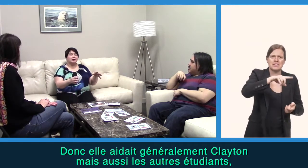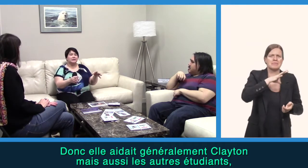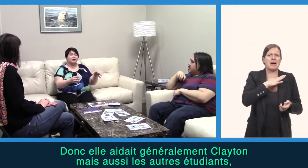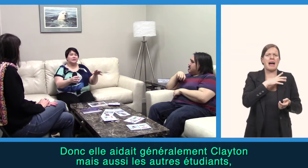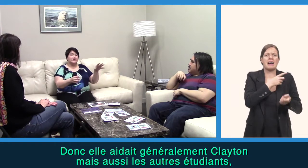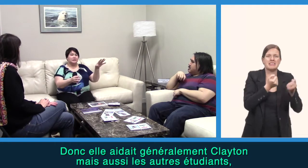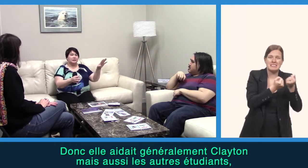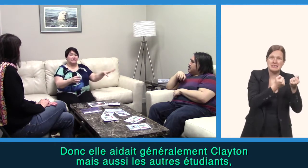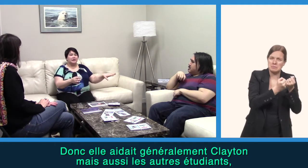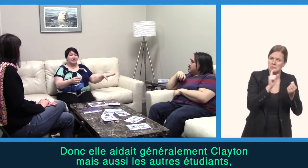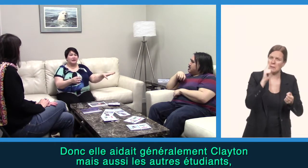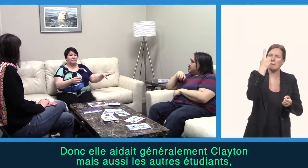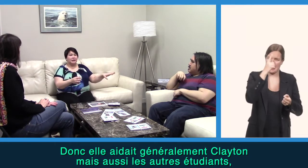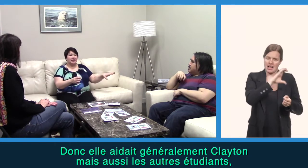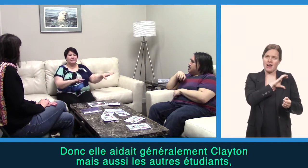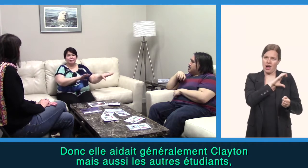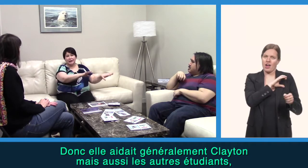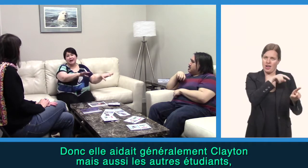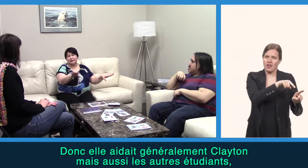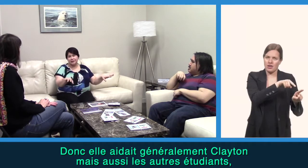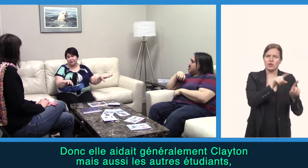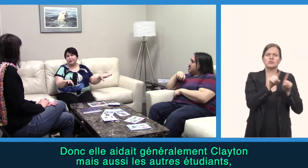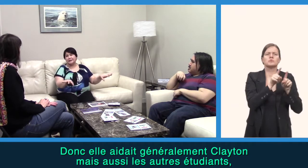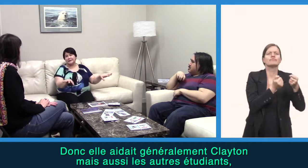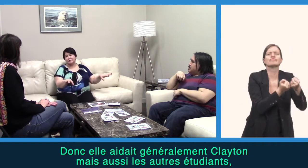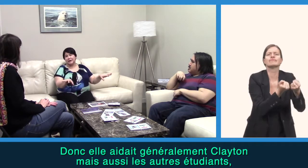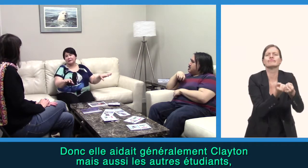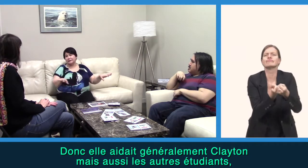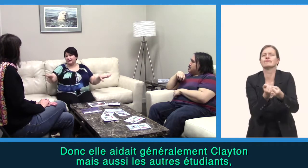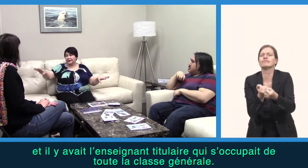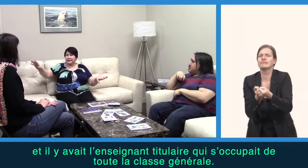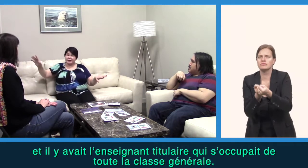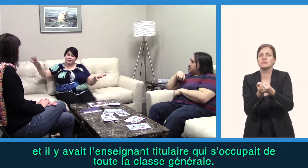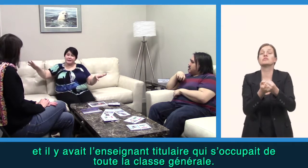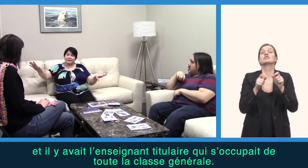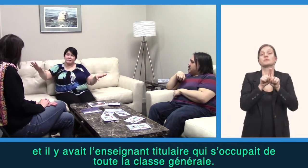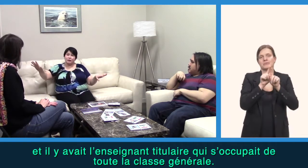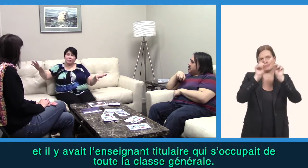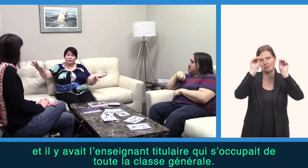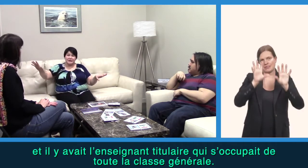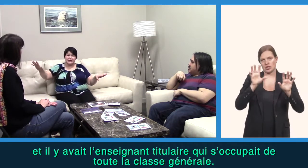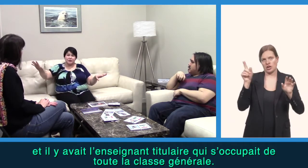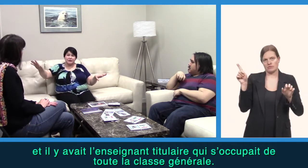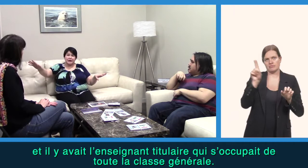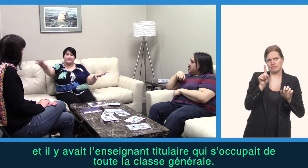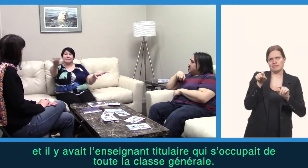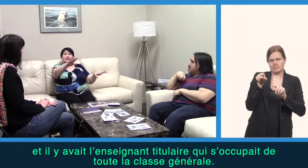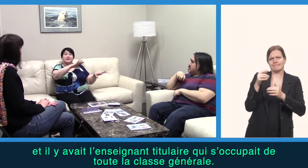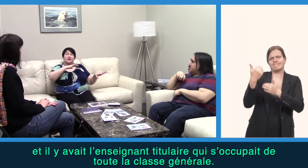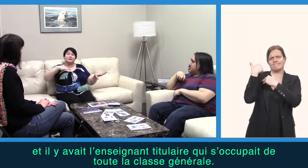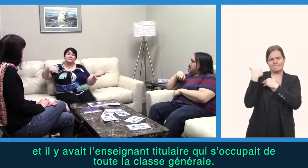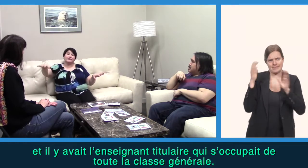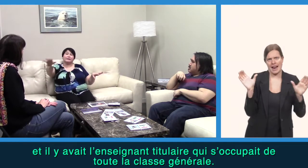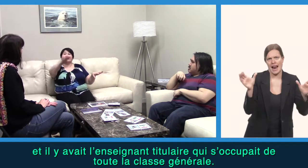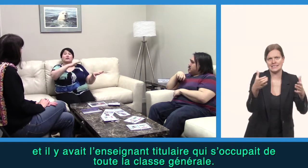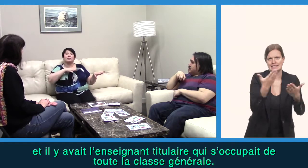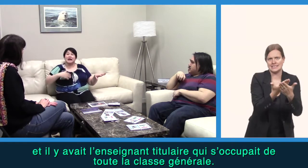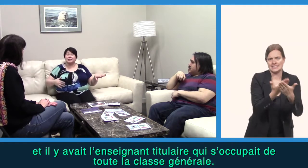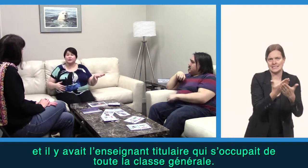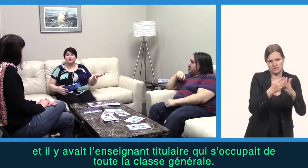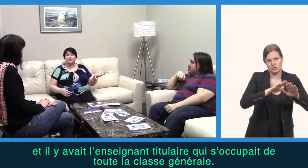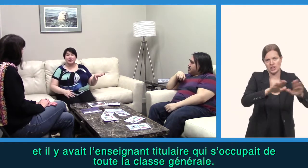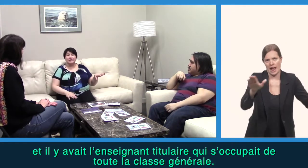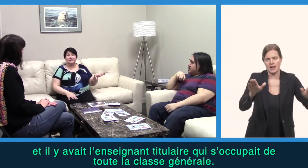generally helped Clayton, but other students as well. Mm-hmm. And there was a homeroom teacher that did the general